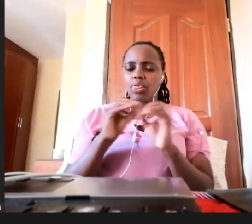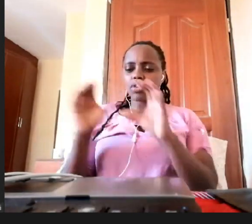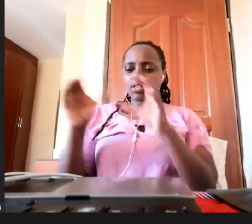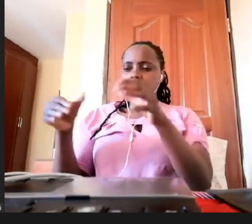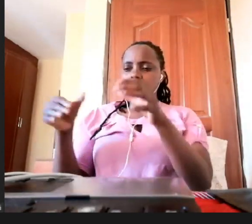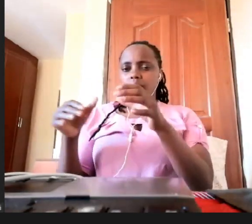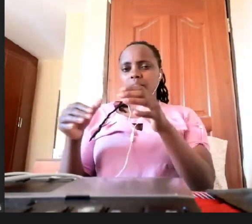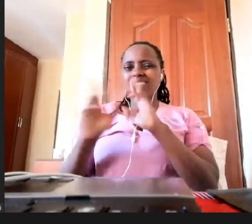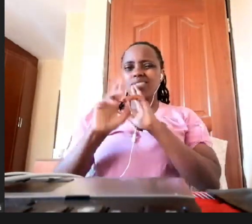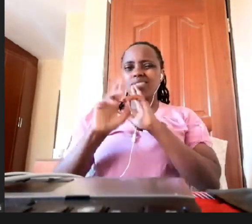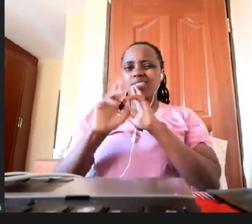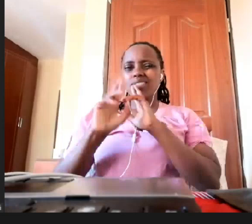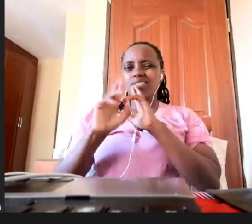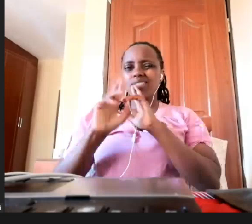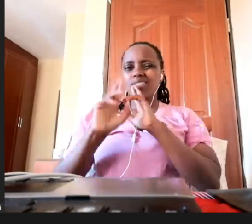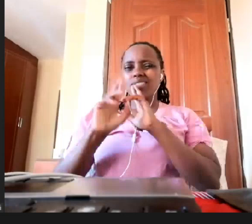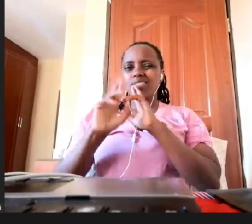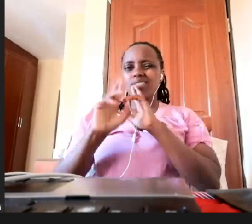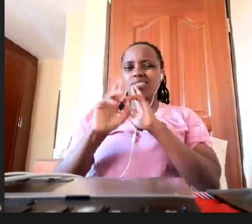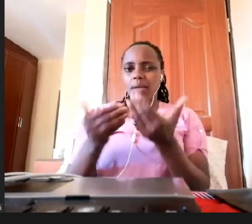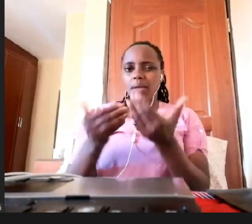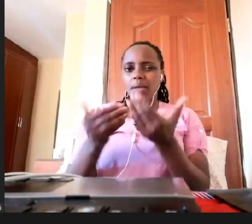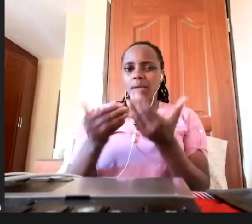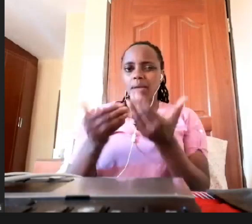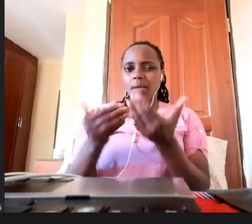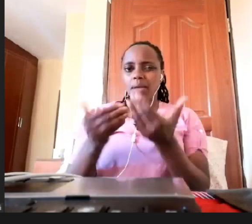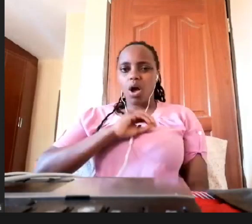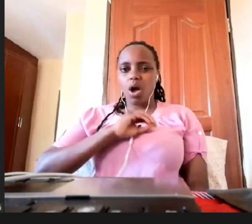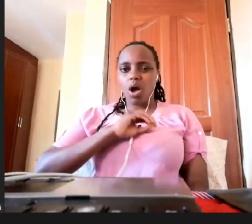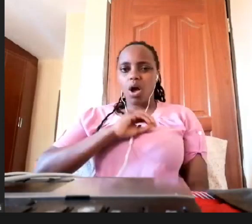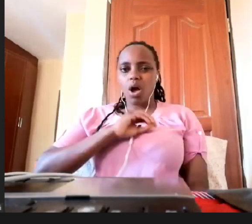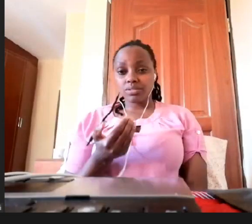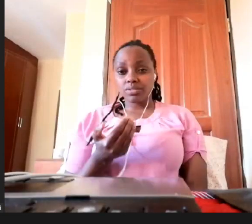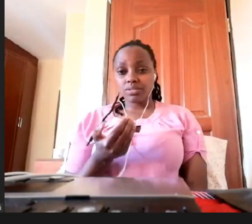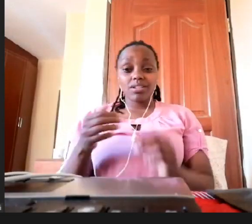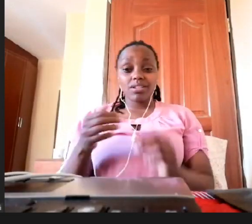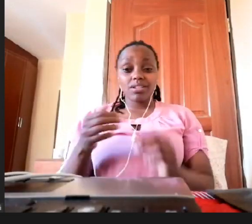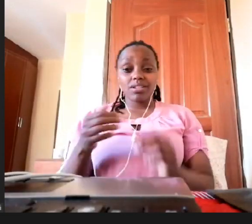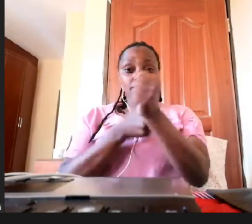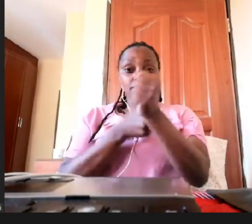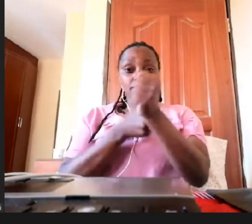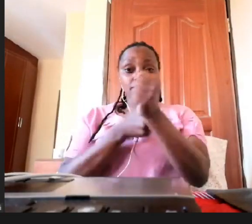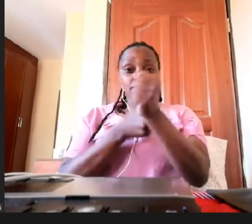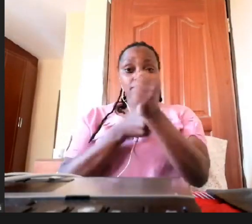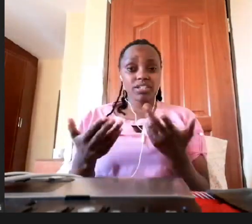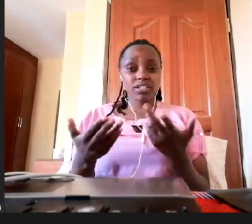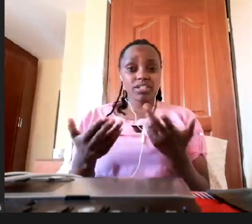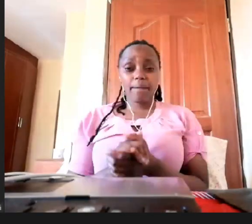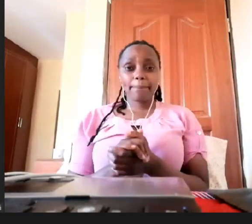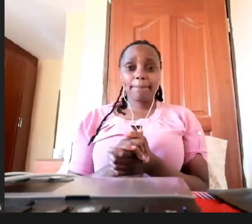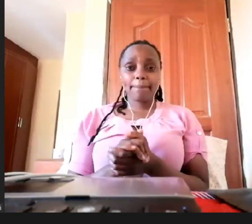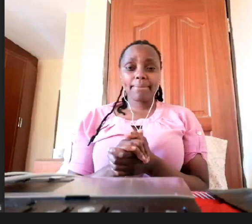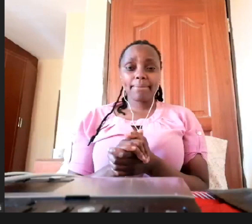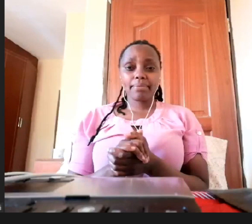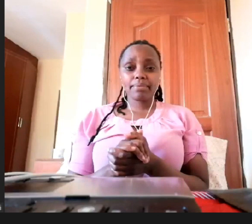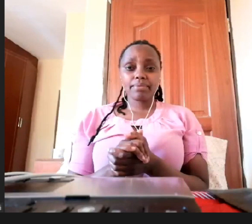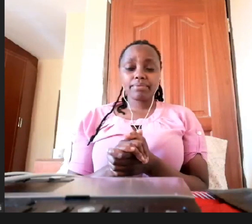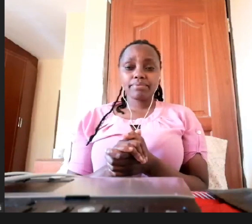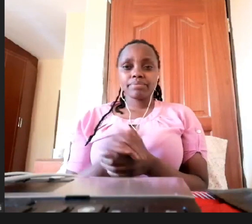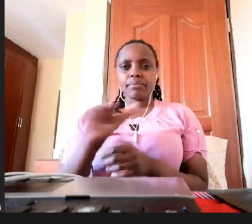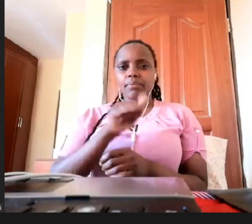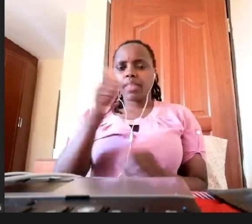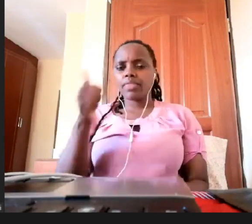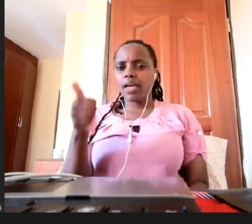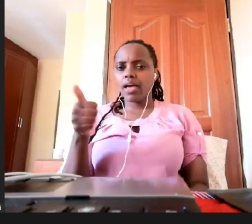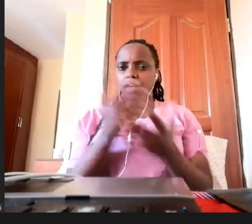afraid maybe even our own complementary reports. And the other